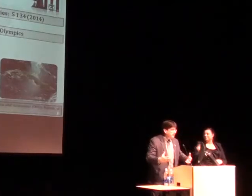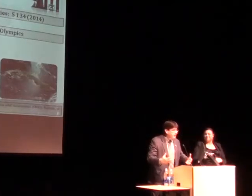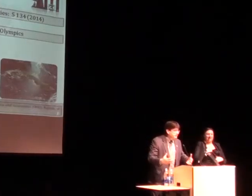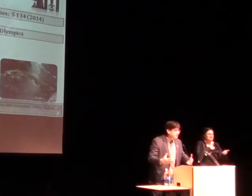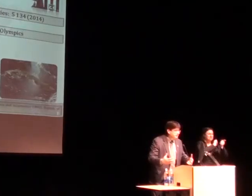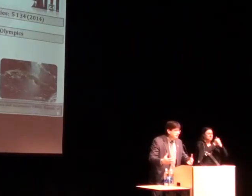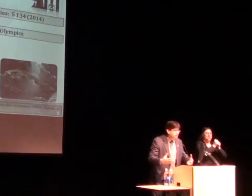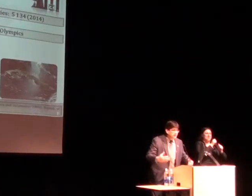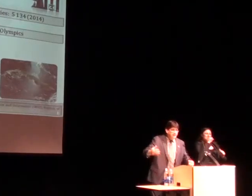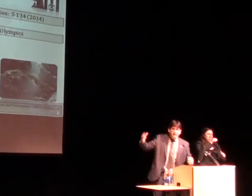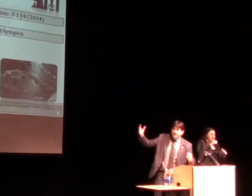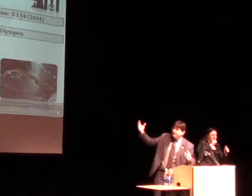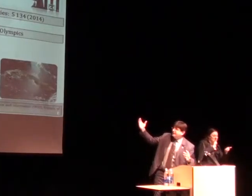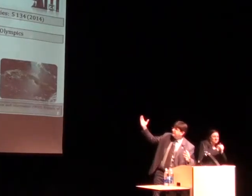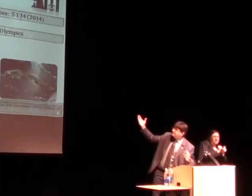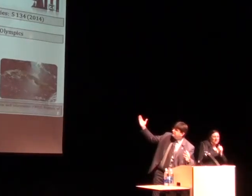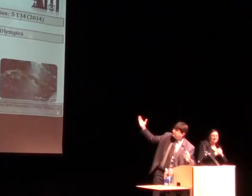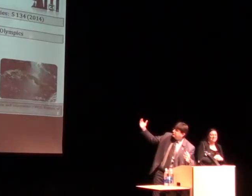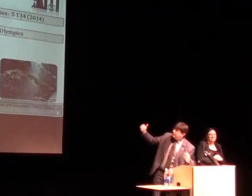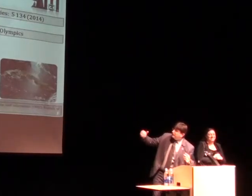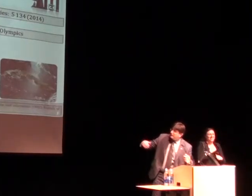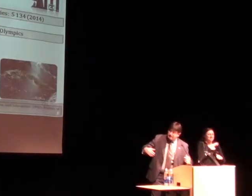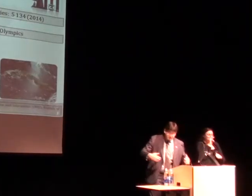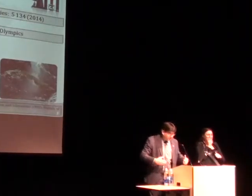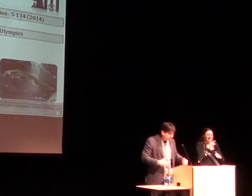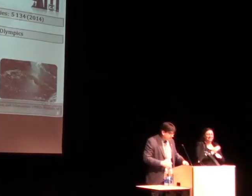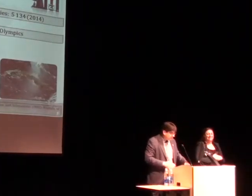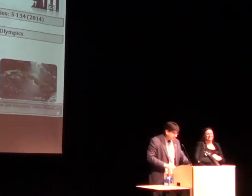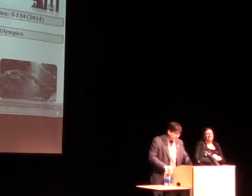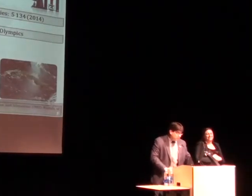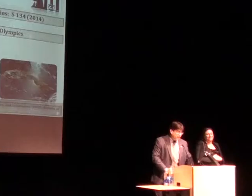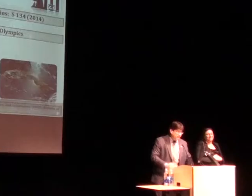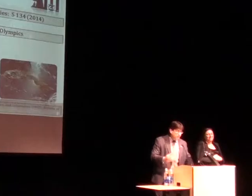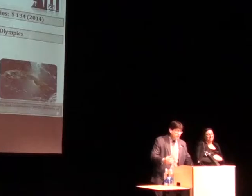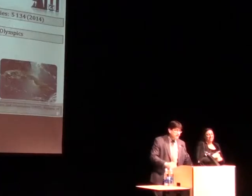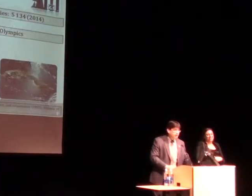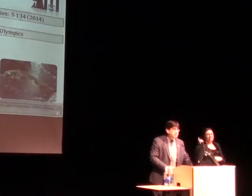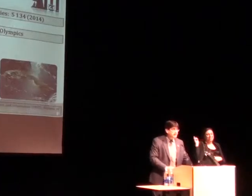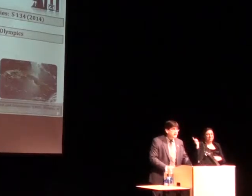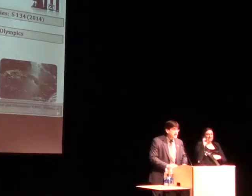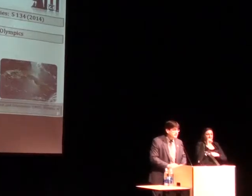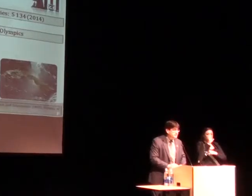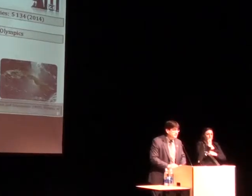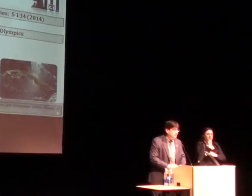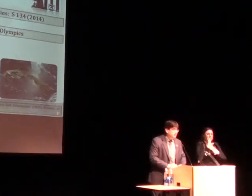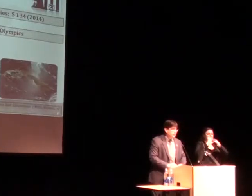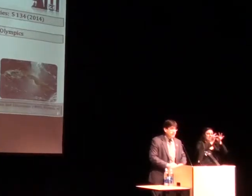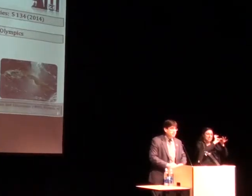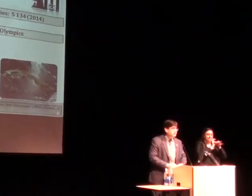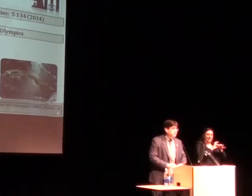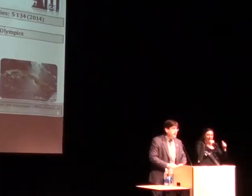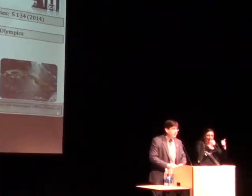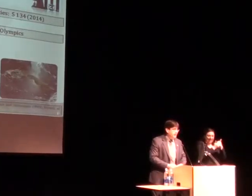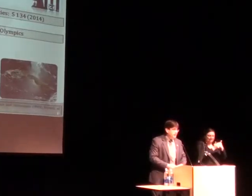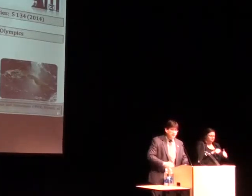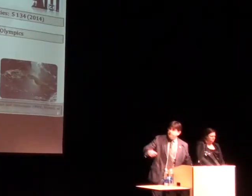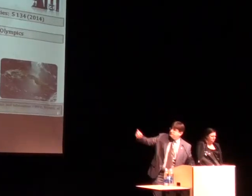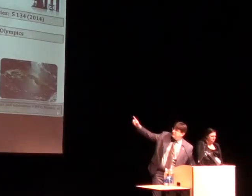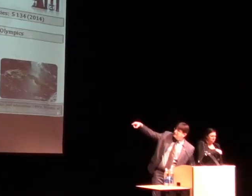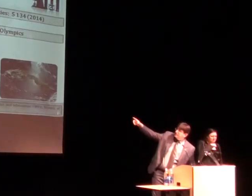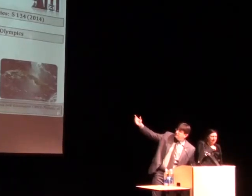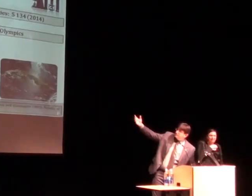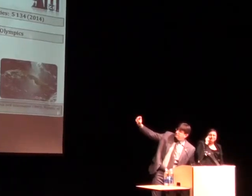sport fan, you know? And this is from the result of Cuba in the Olympic Games. We are very proud of that.